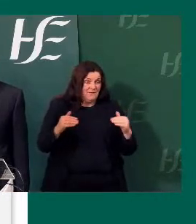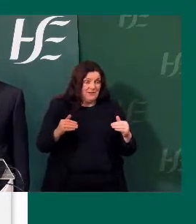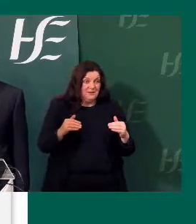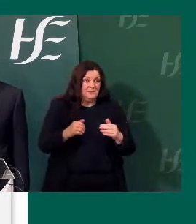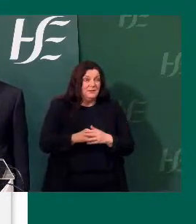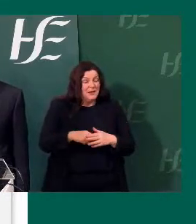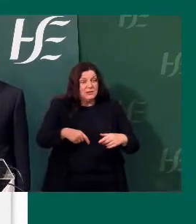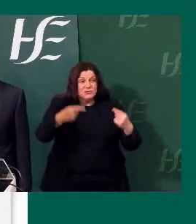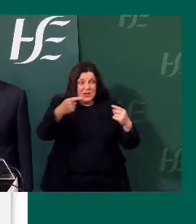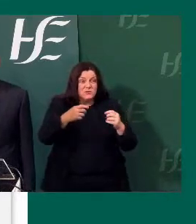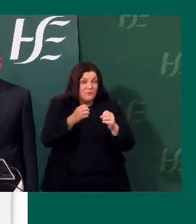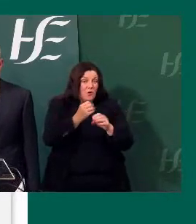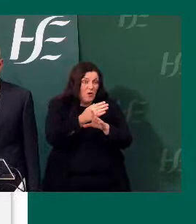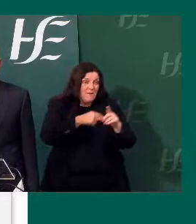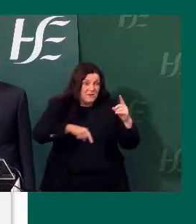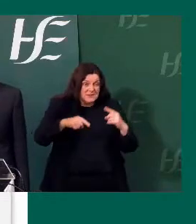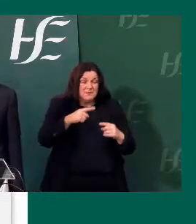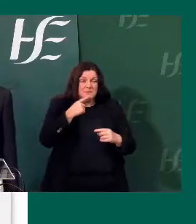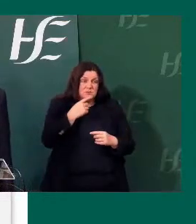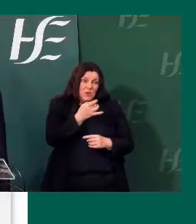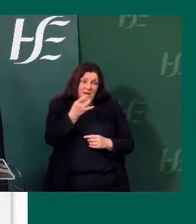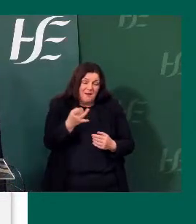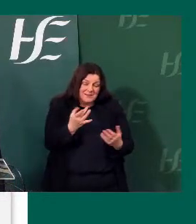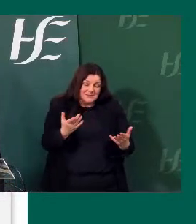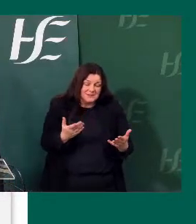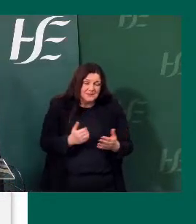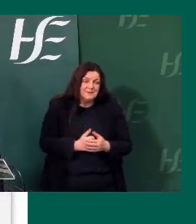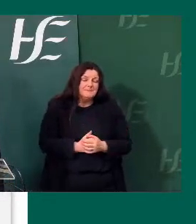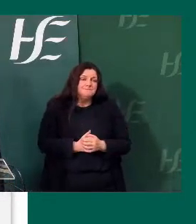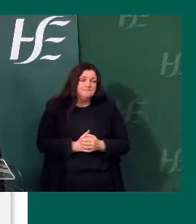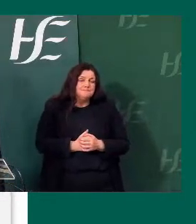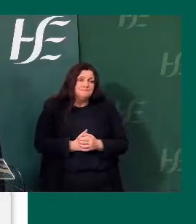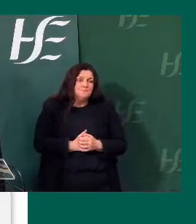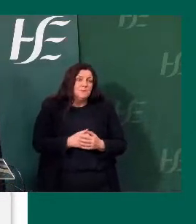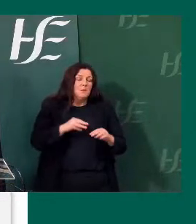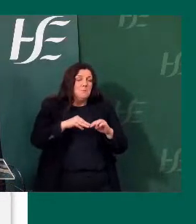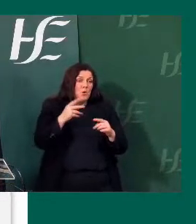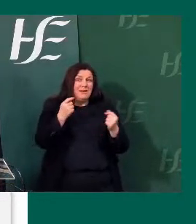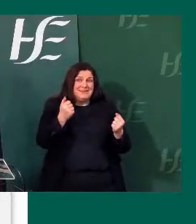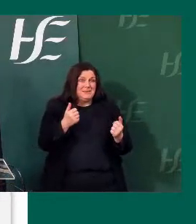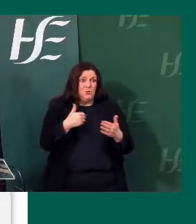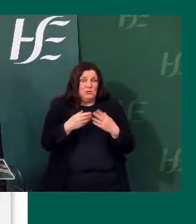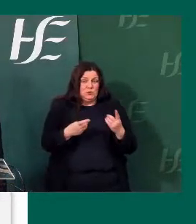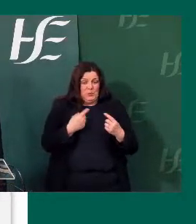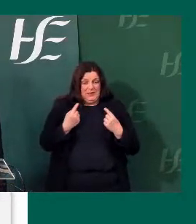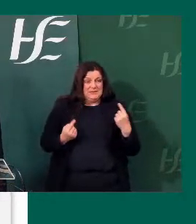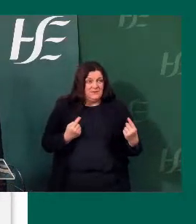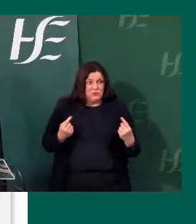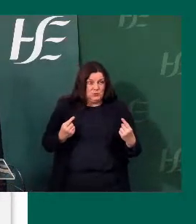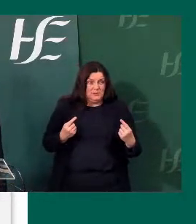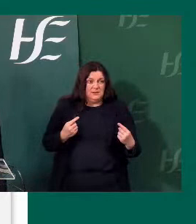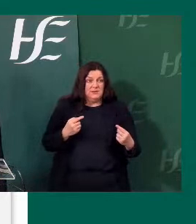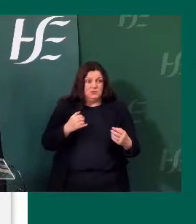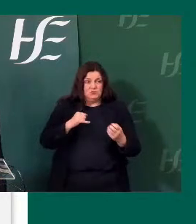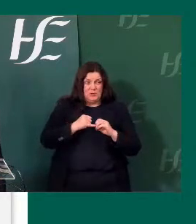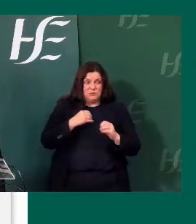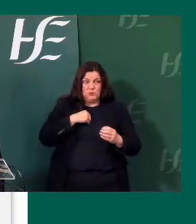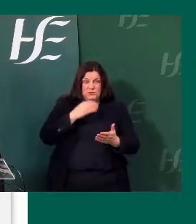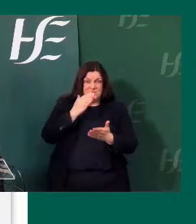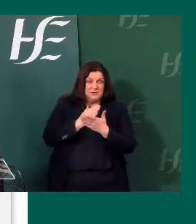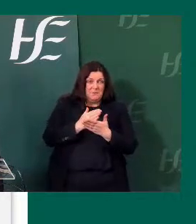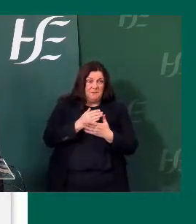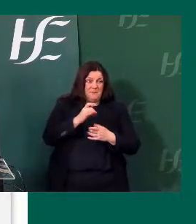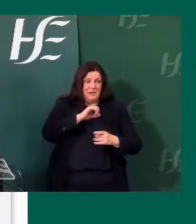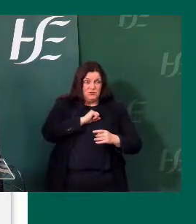the challenge for all of us is difficult and the ask has been hard, but it's much easier to do that at an individual level than the actual act of treating somebody